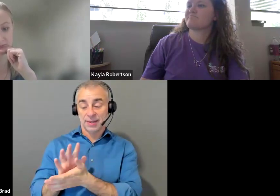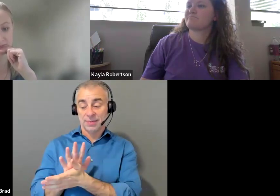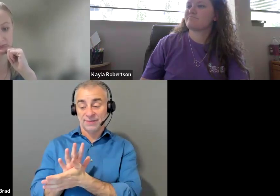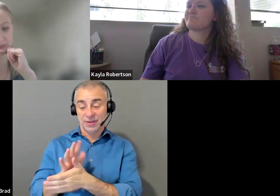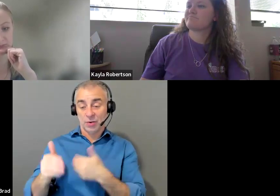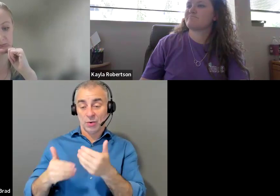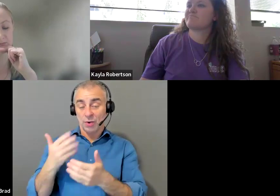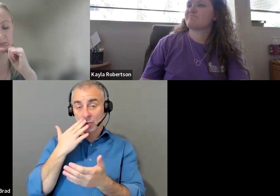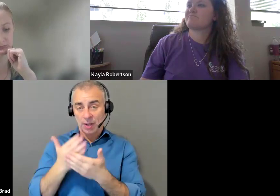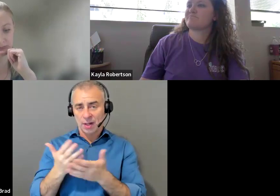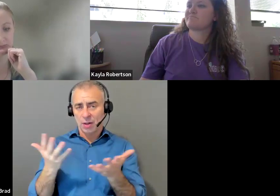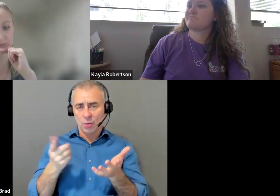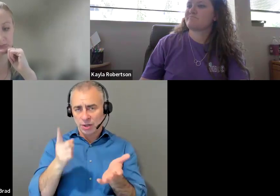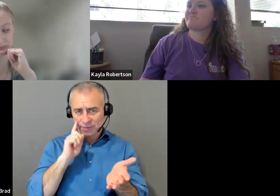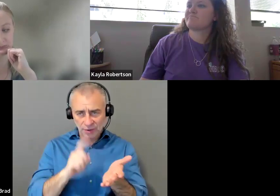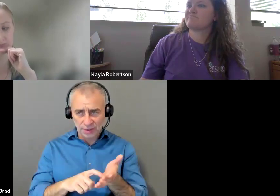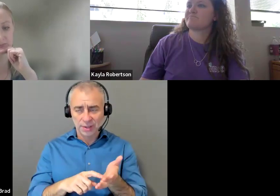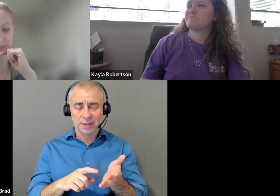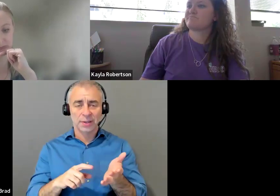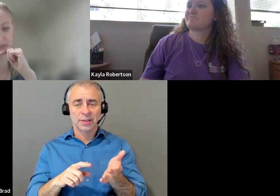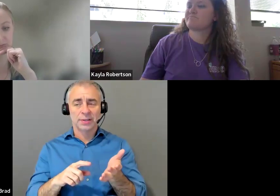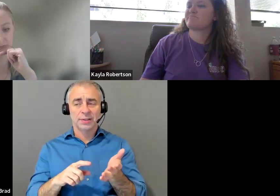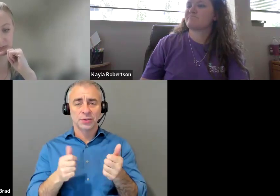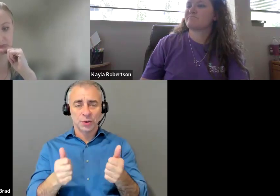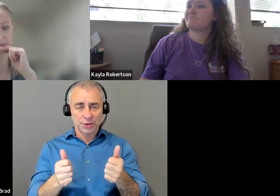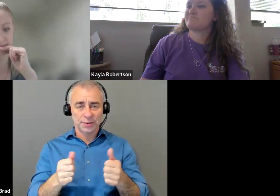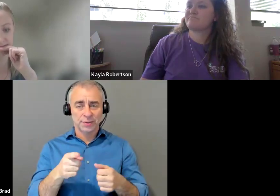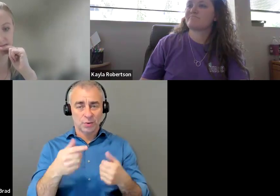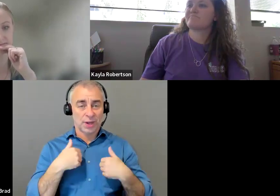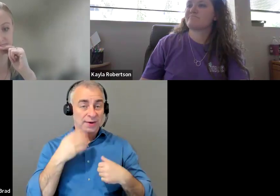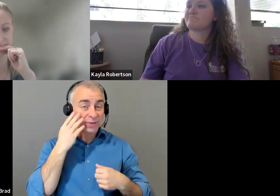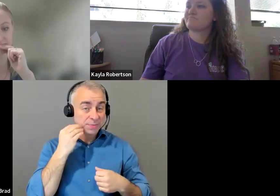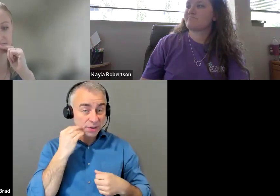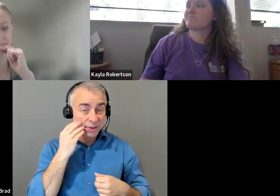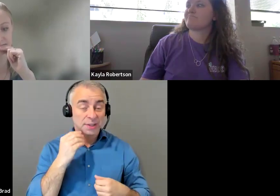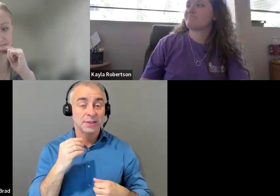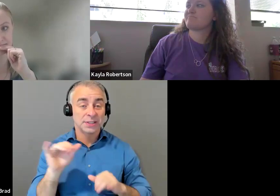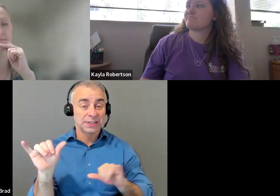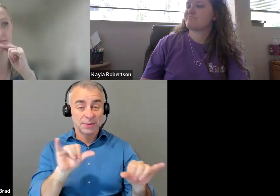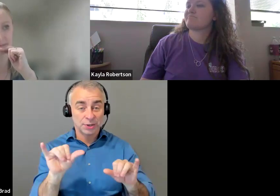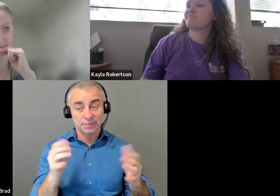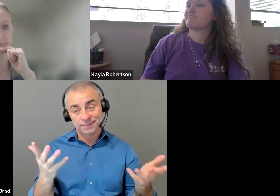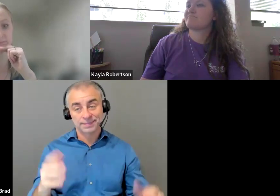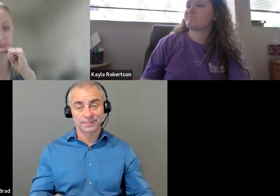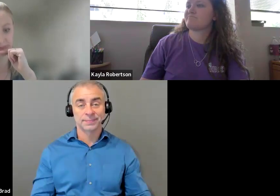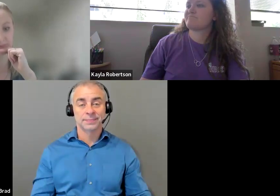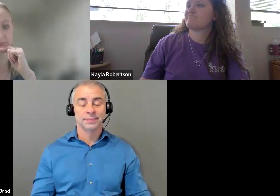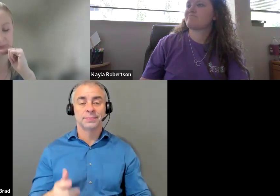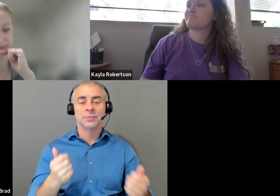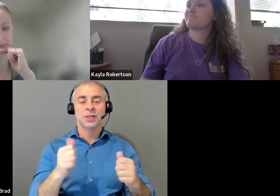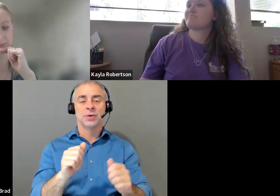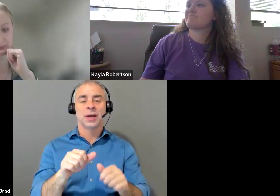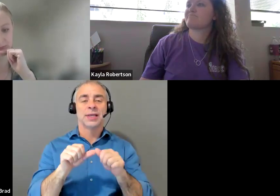did you see? Have you had an interview? Are these some experiences you've had? I'm just trying to keep the open